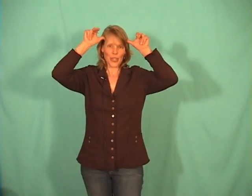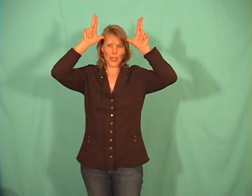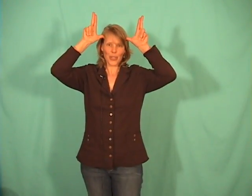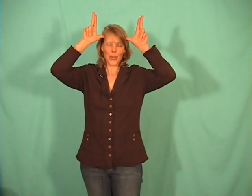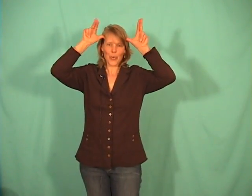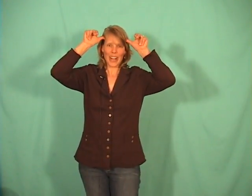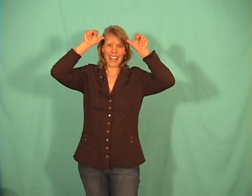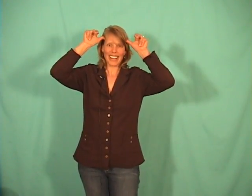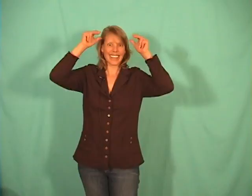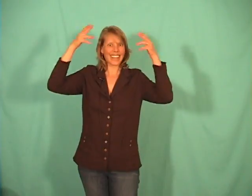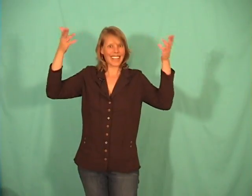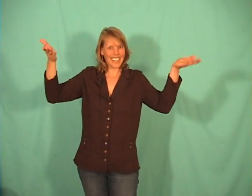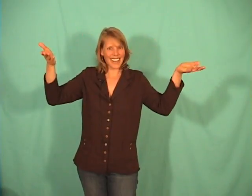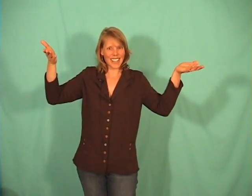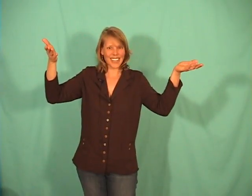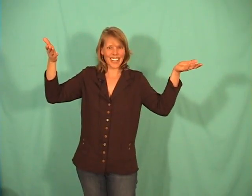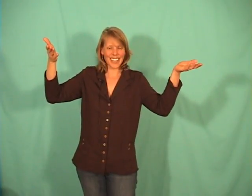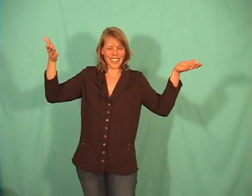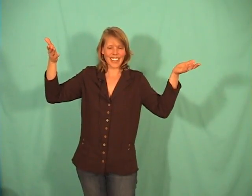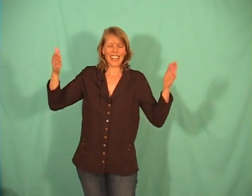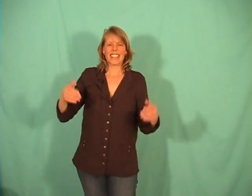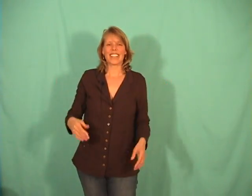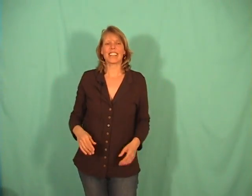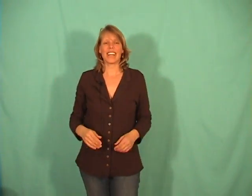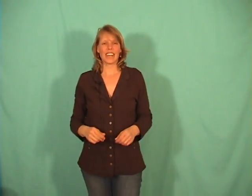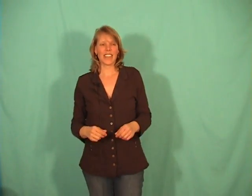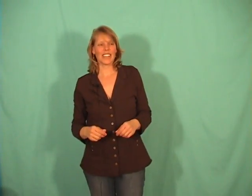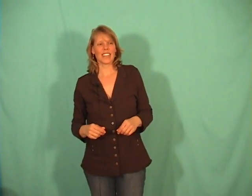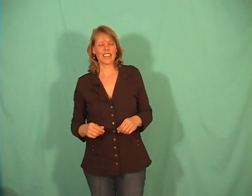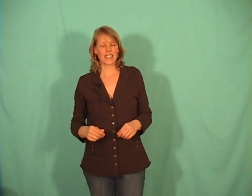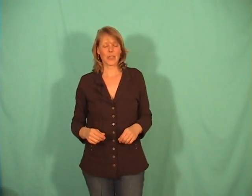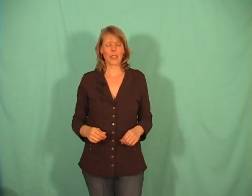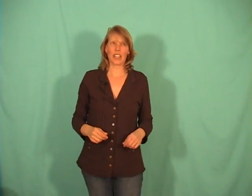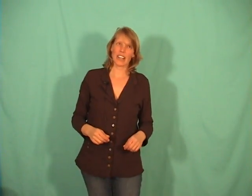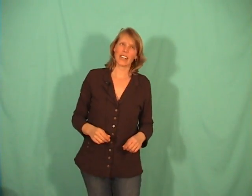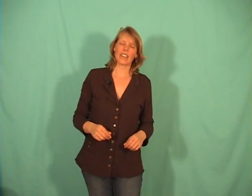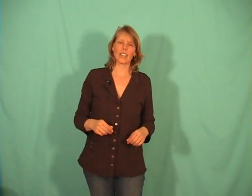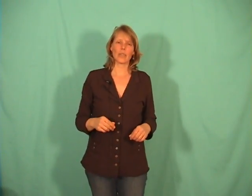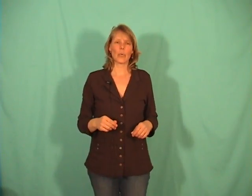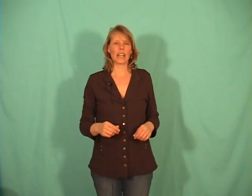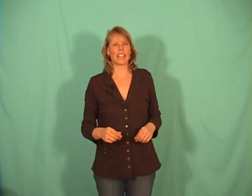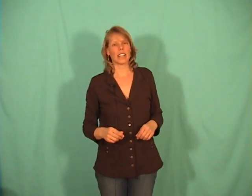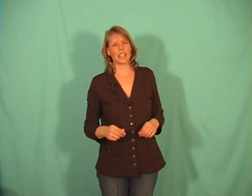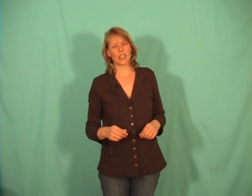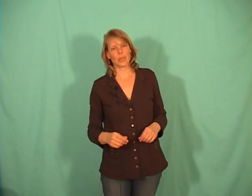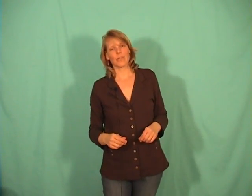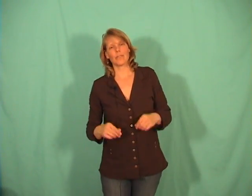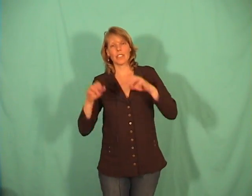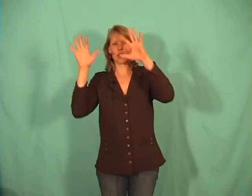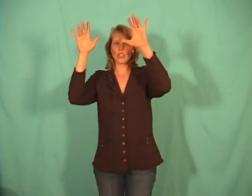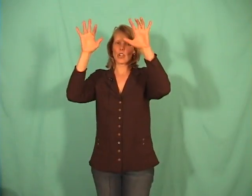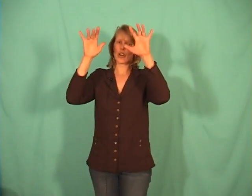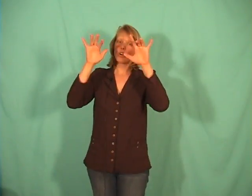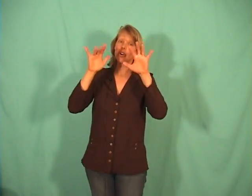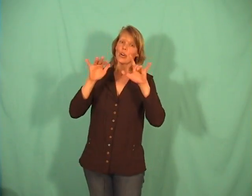knows the way. Look at all the signs you know. To carry this sleigh in the white and drifty